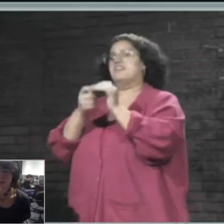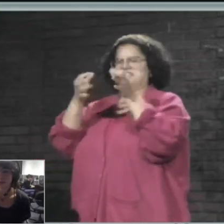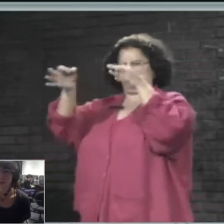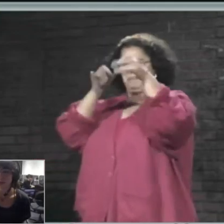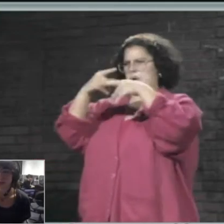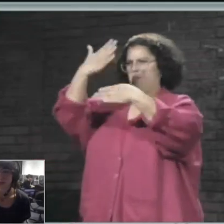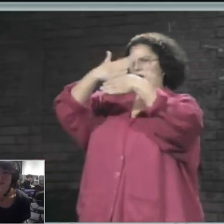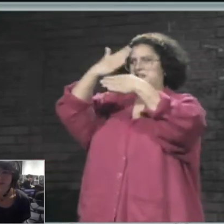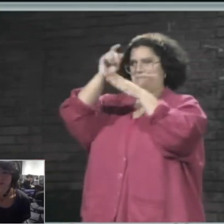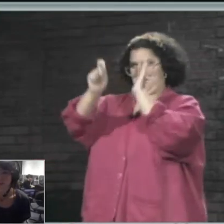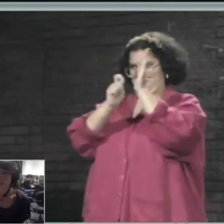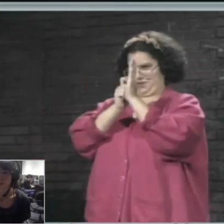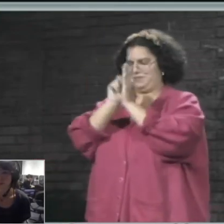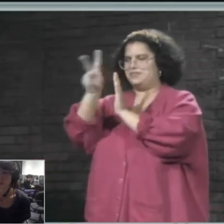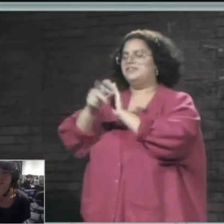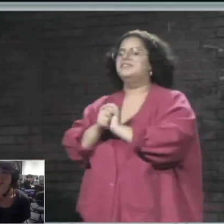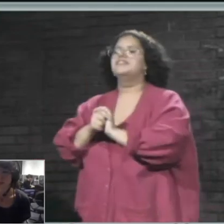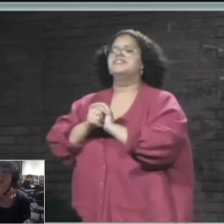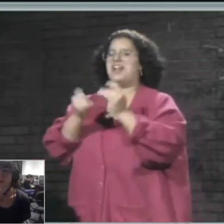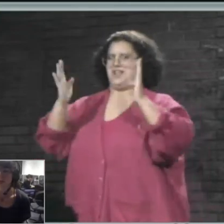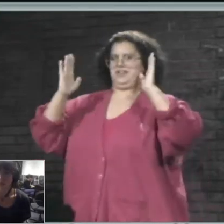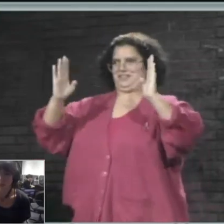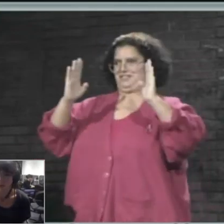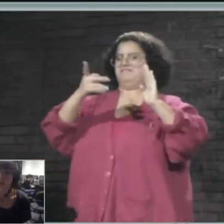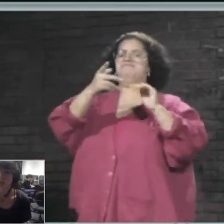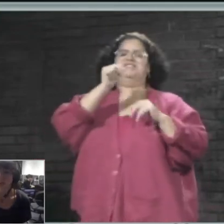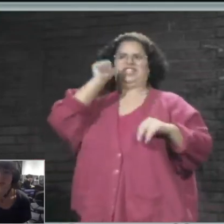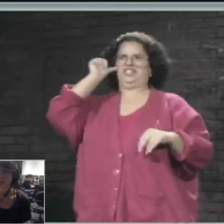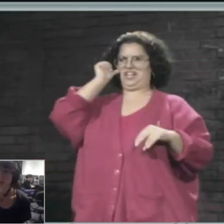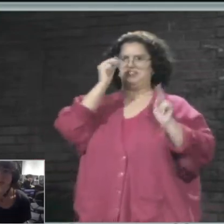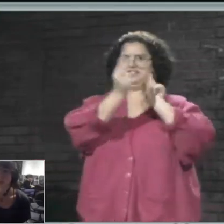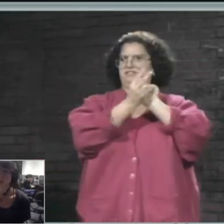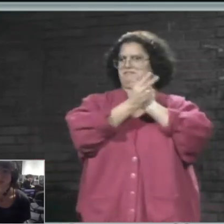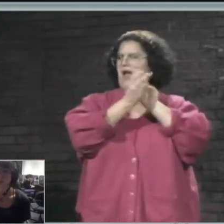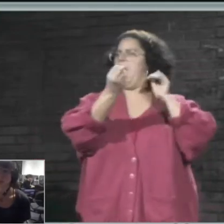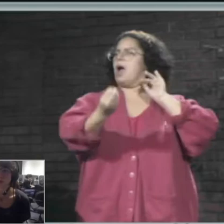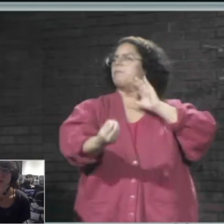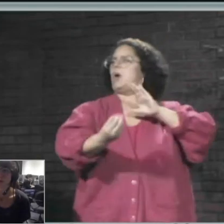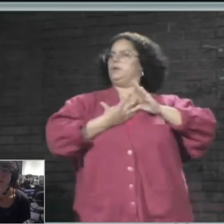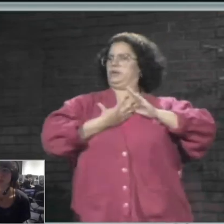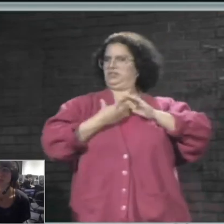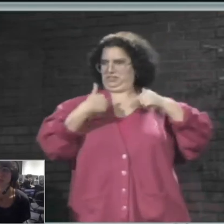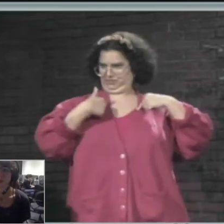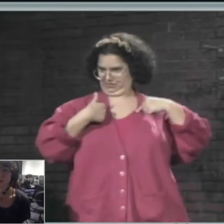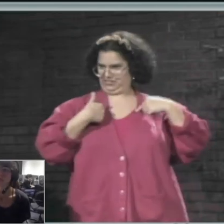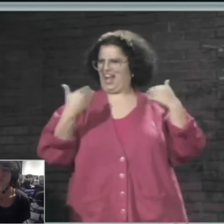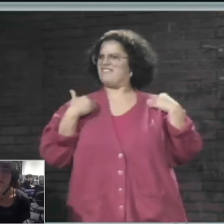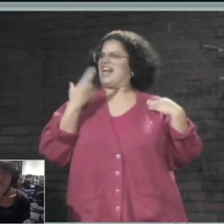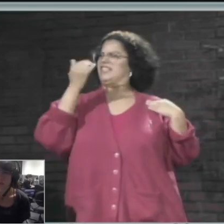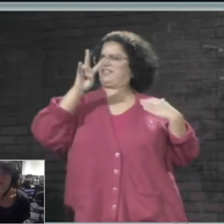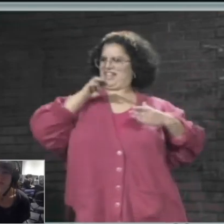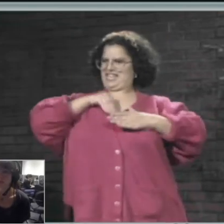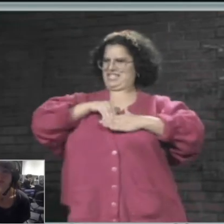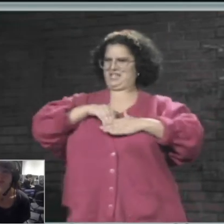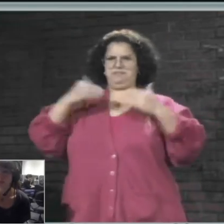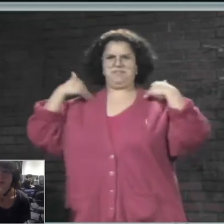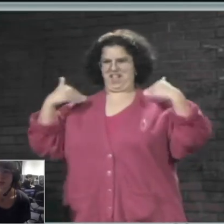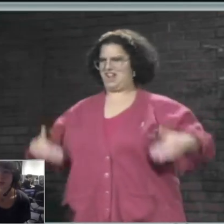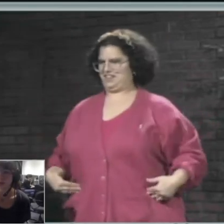recognize HIV in the blood system. So I'll talk about the window metaphor right now. So once you have sex with someone and you have